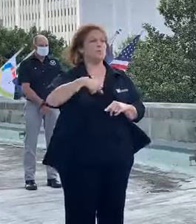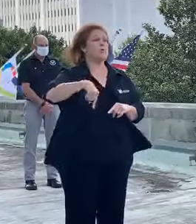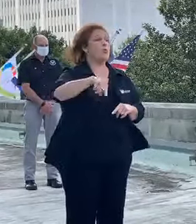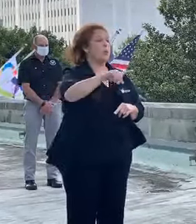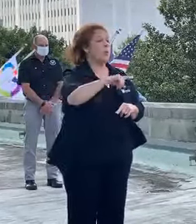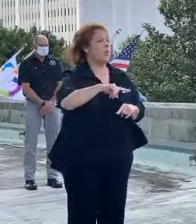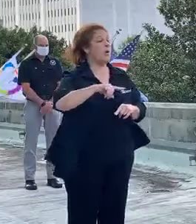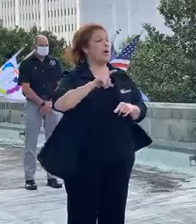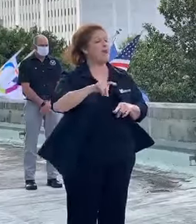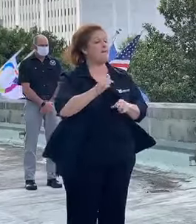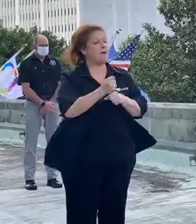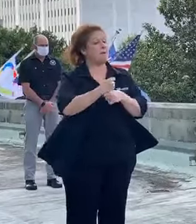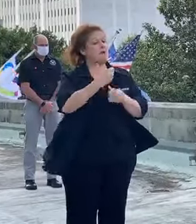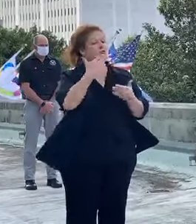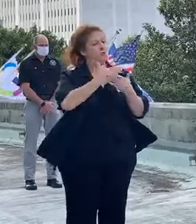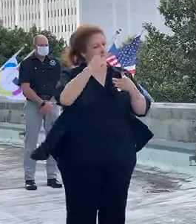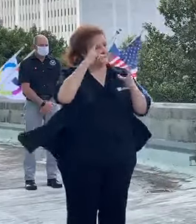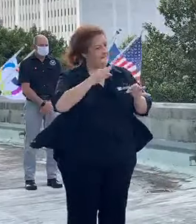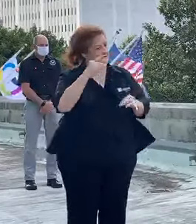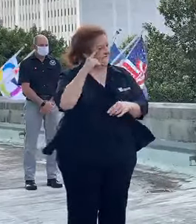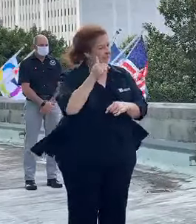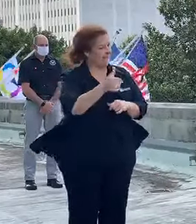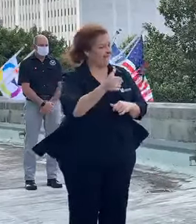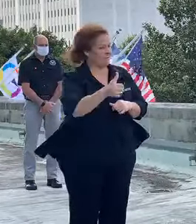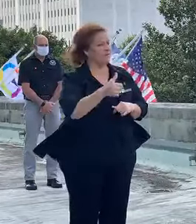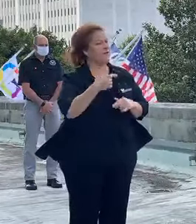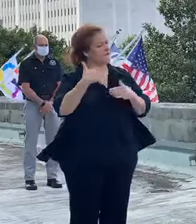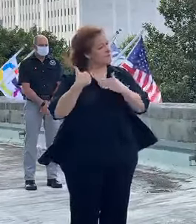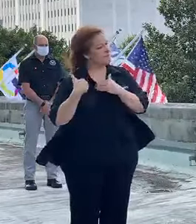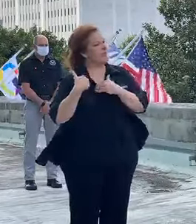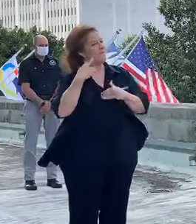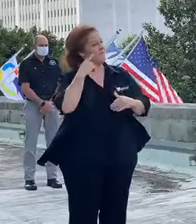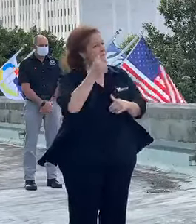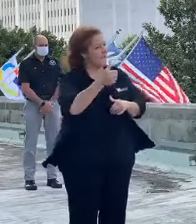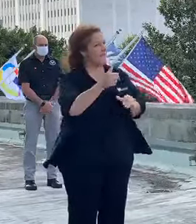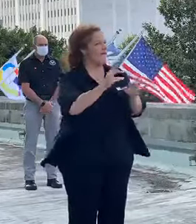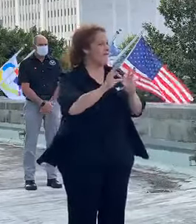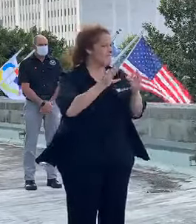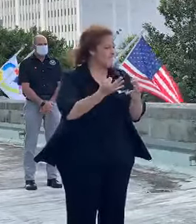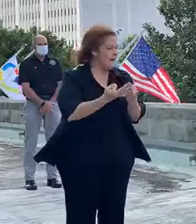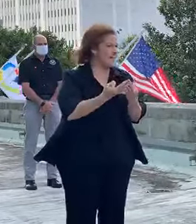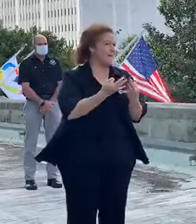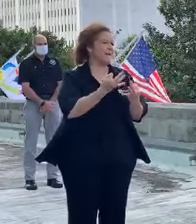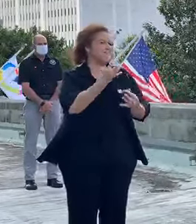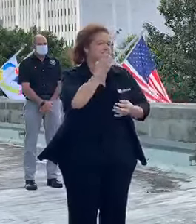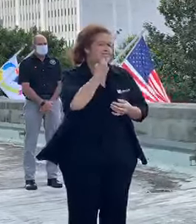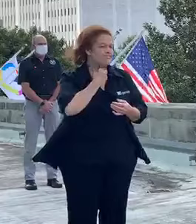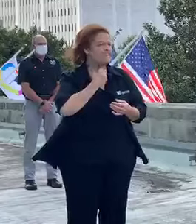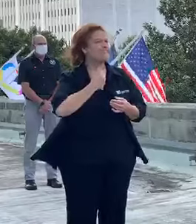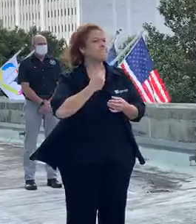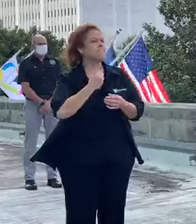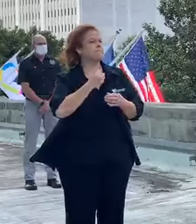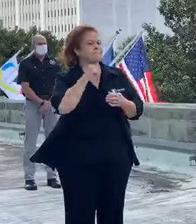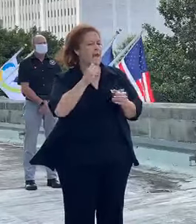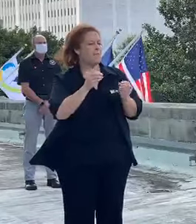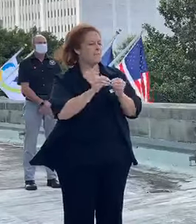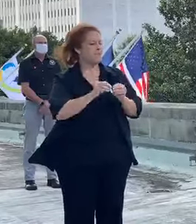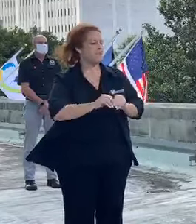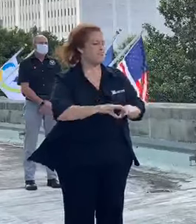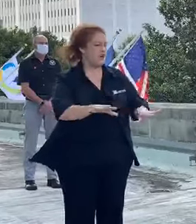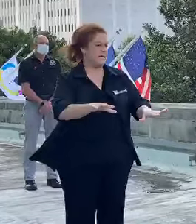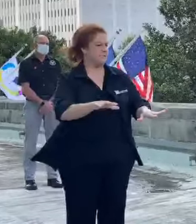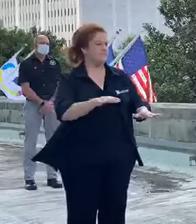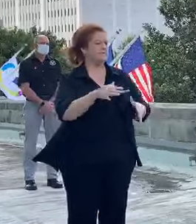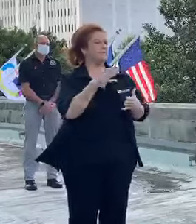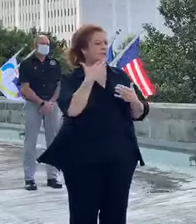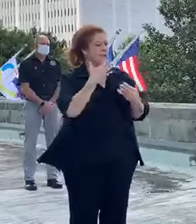choose to make good decisions. We have a responsibility to ourselves, our families, and our loved ones to prevent the spread of this disease. So,